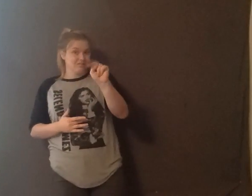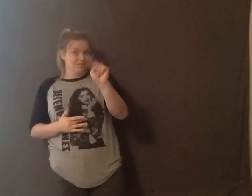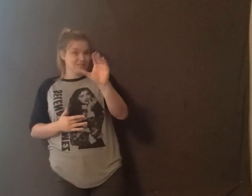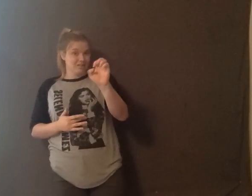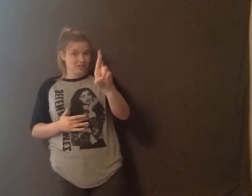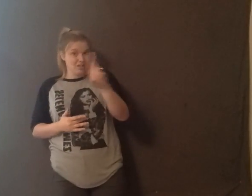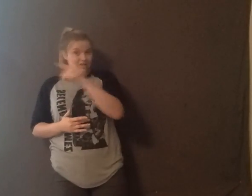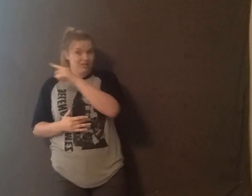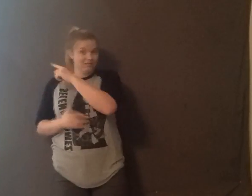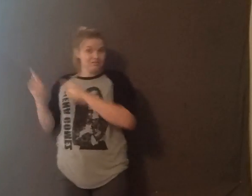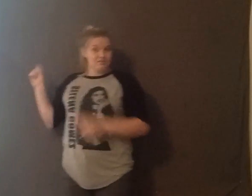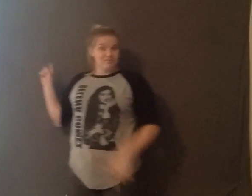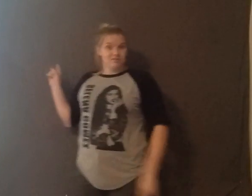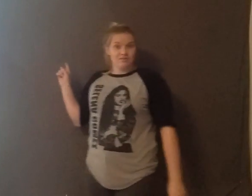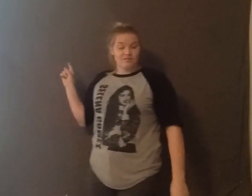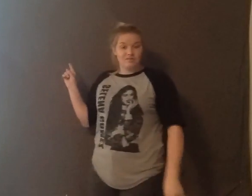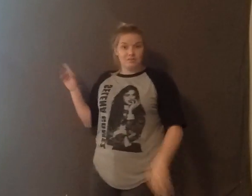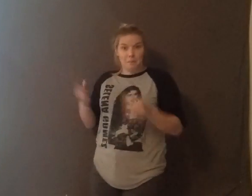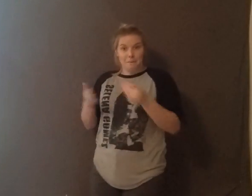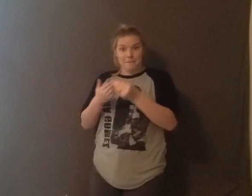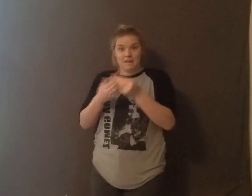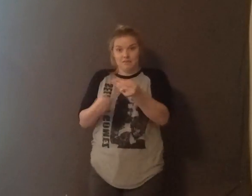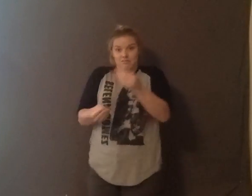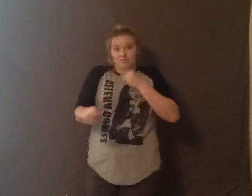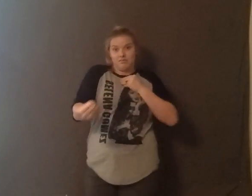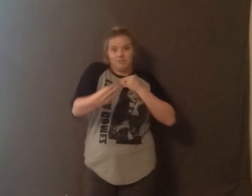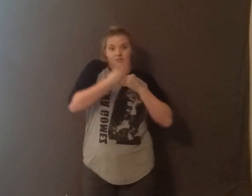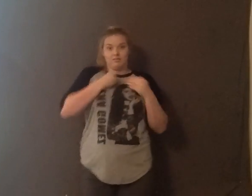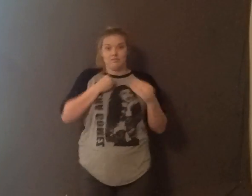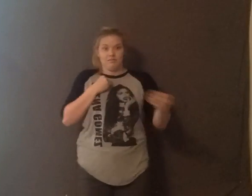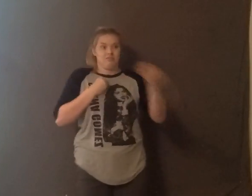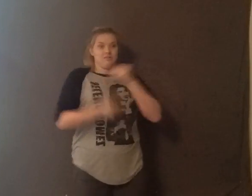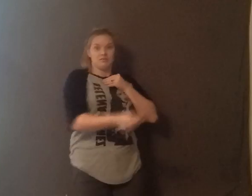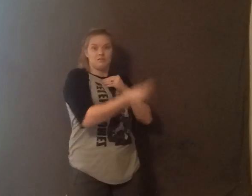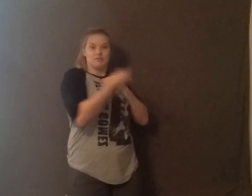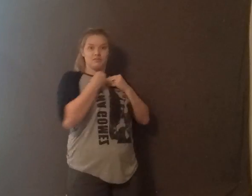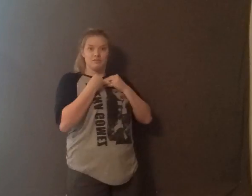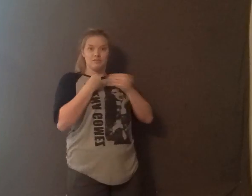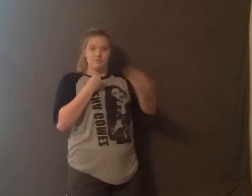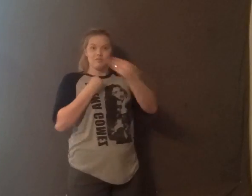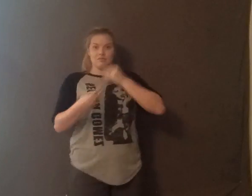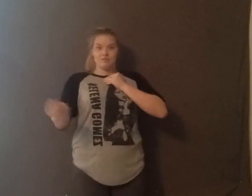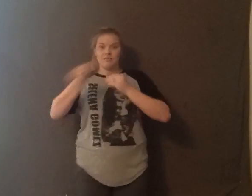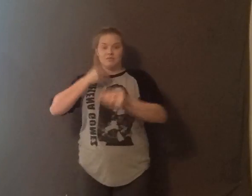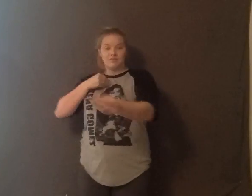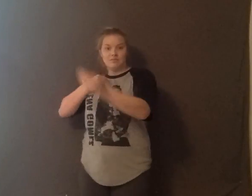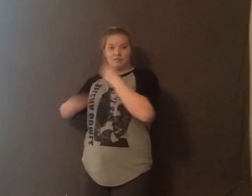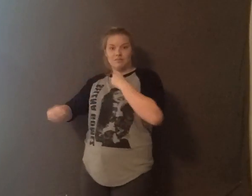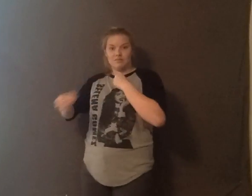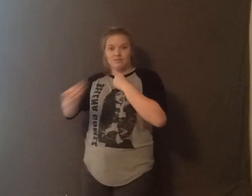American Cancer Society was taking money from Tyson, one of the world's largest meat producers, and Yum Brand, owner of Pizza Hut, KFC, and Taco